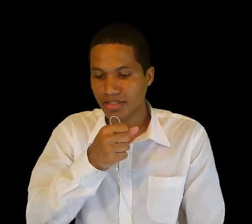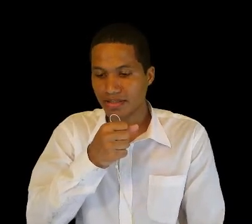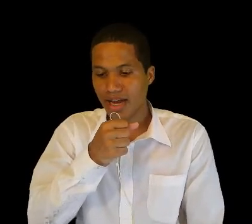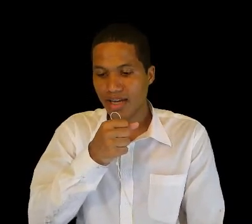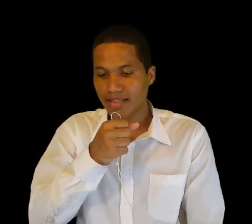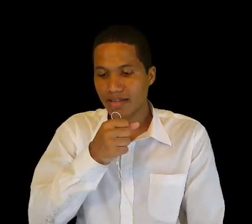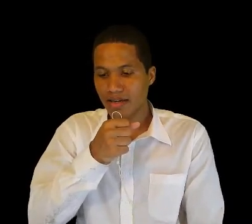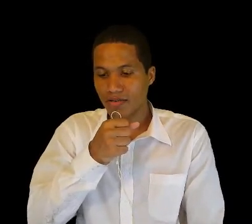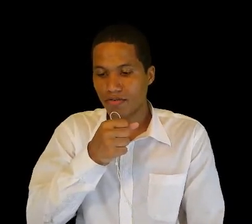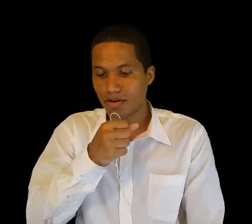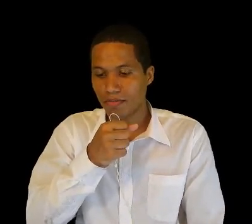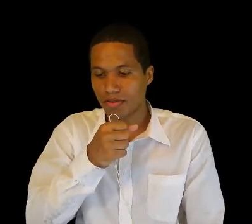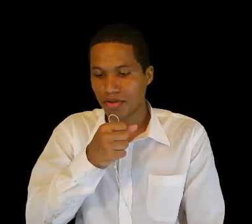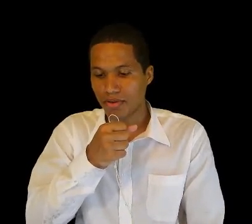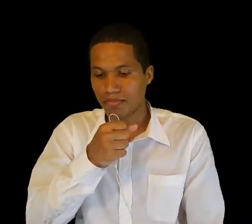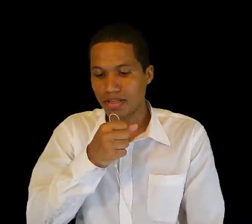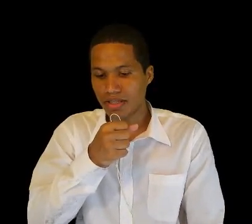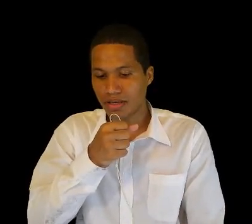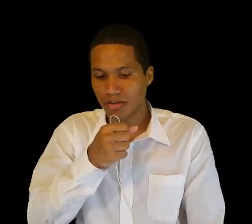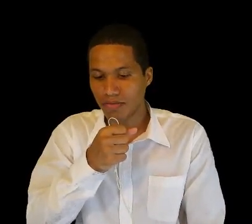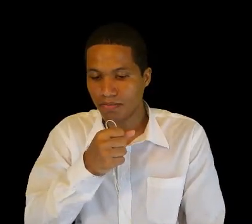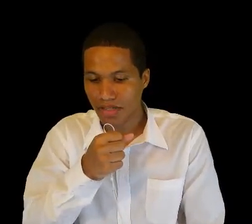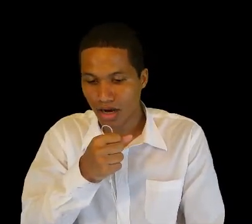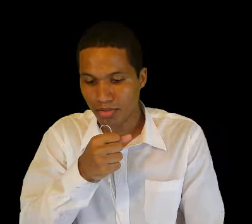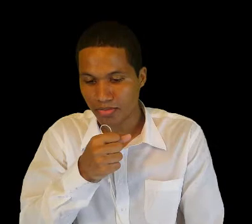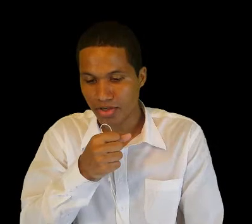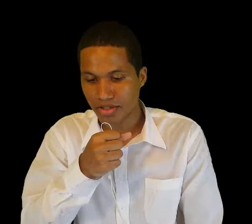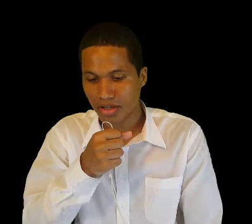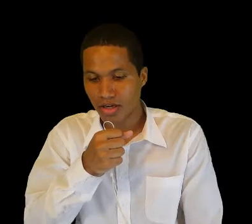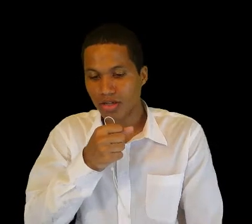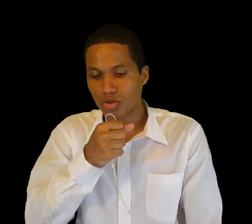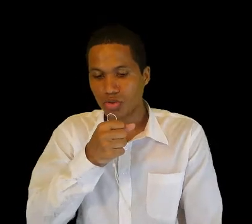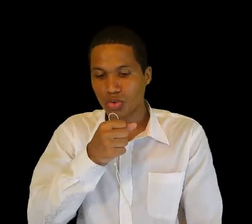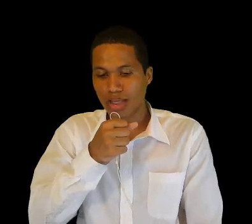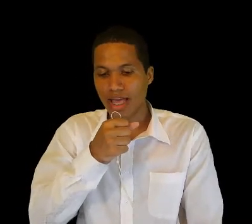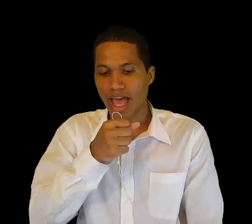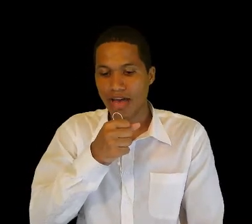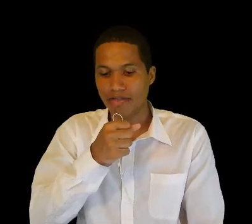range in size from the bee hummingbird,